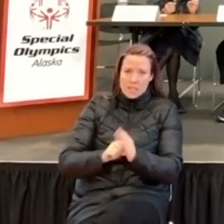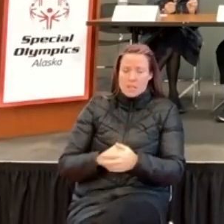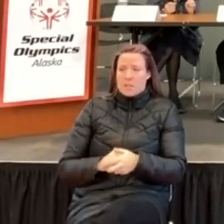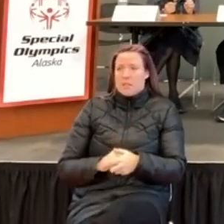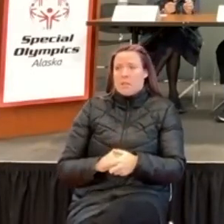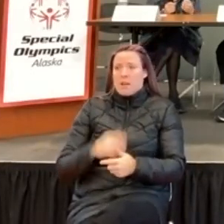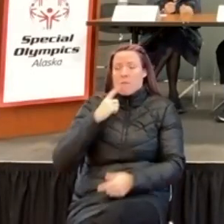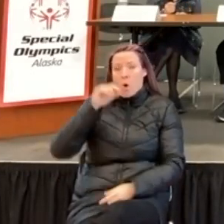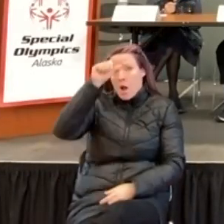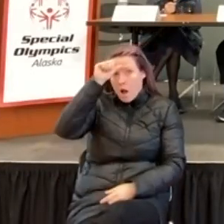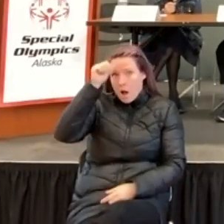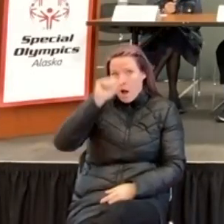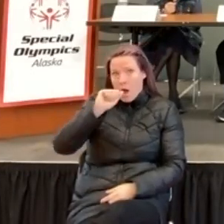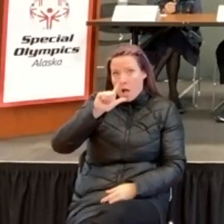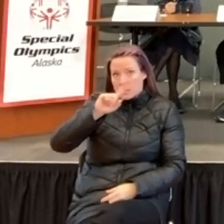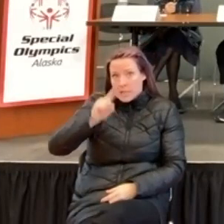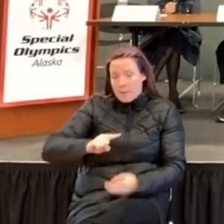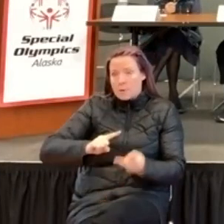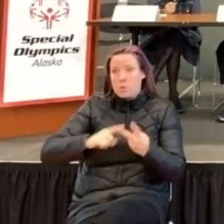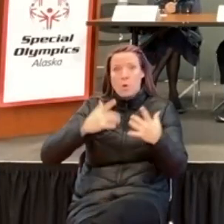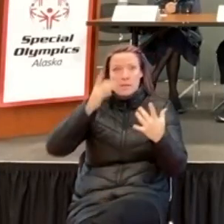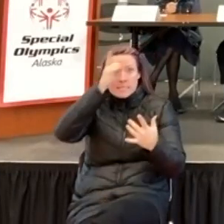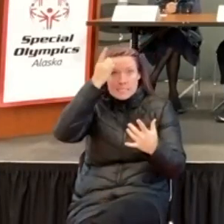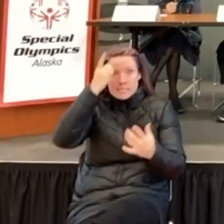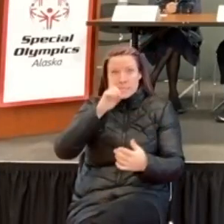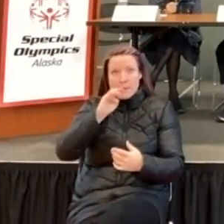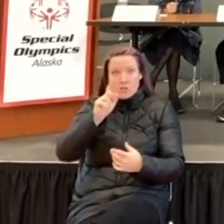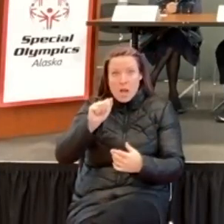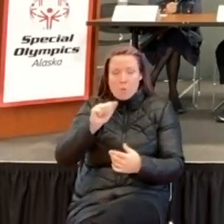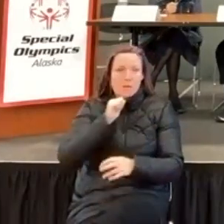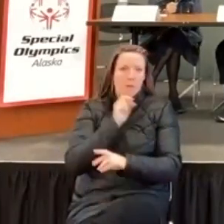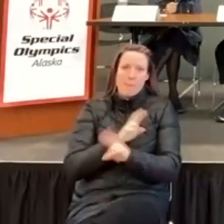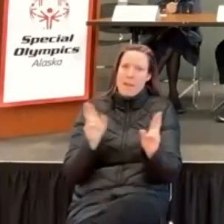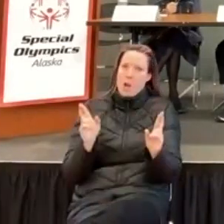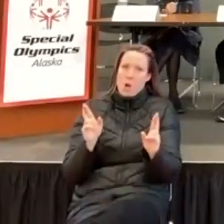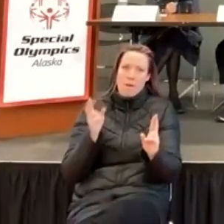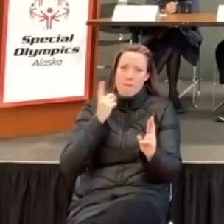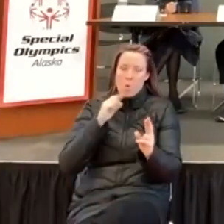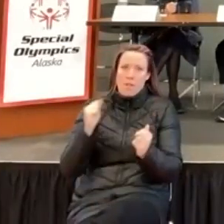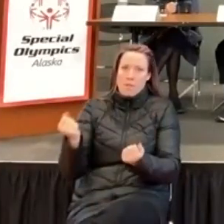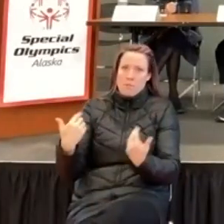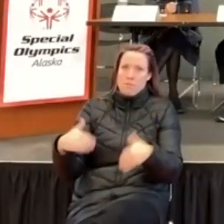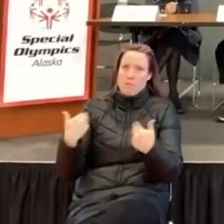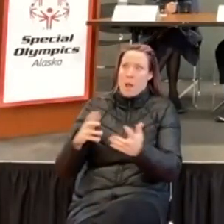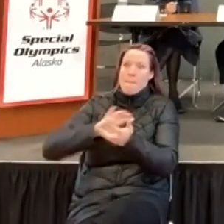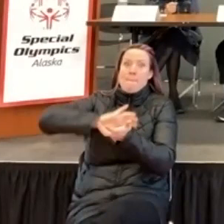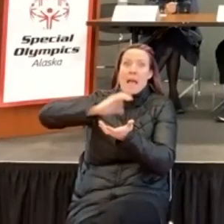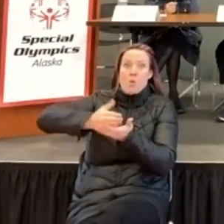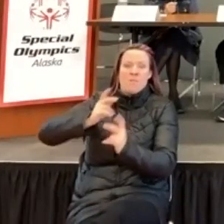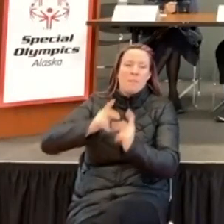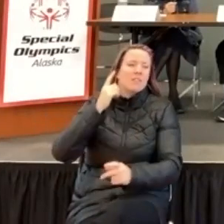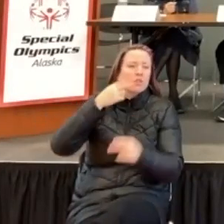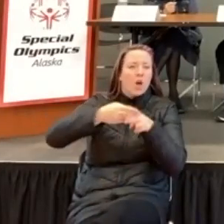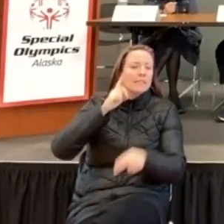For Alzheimer's and related dementias, we are totally unprepared for the tsunami, our silver tsunami